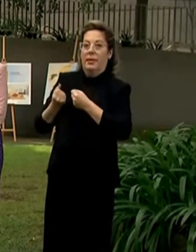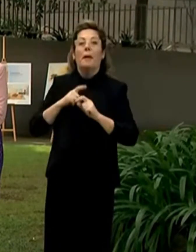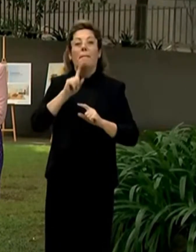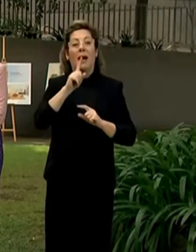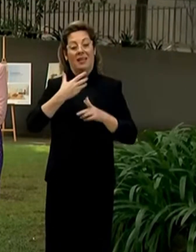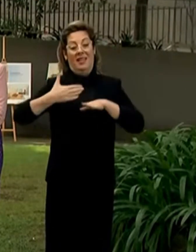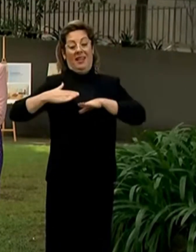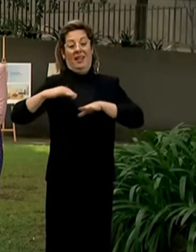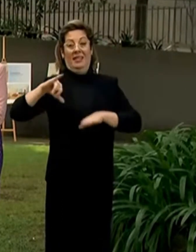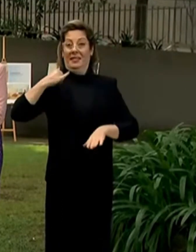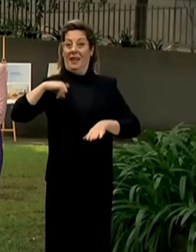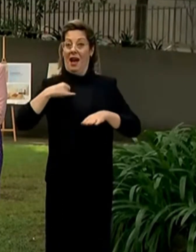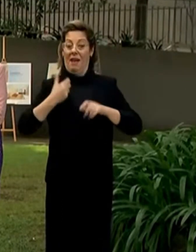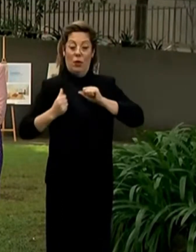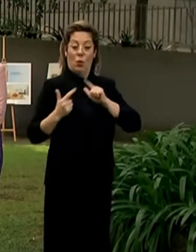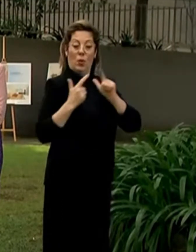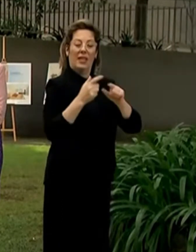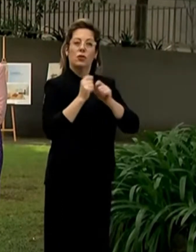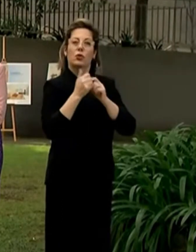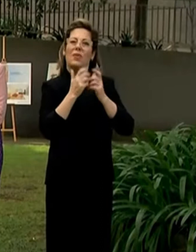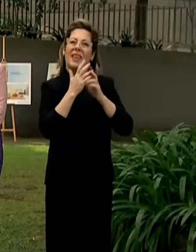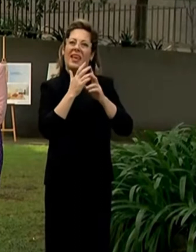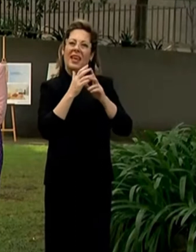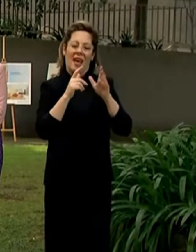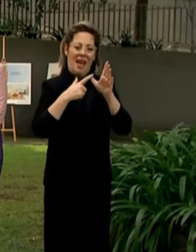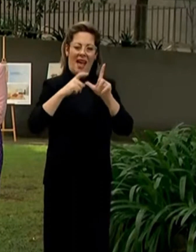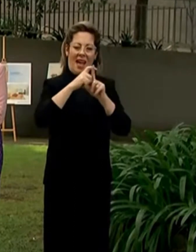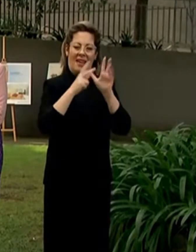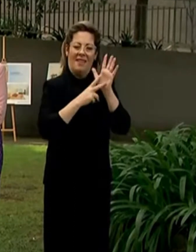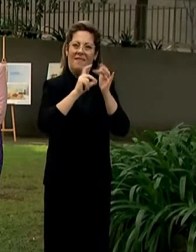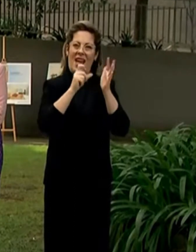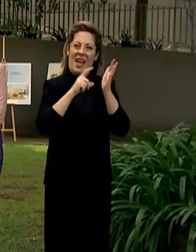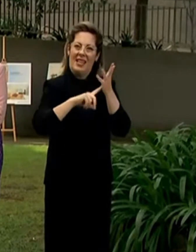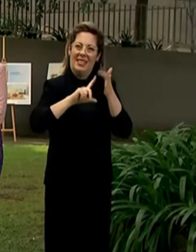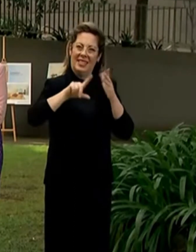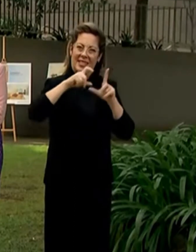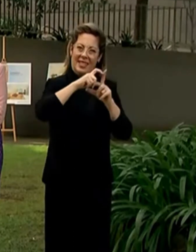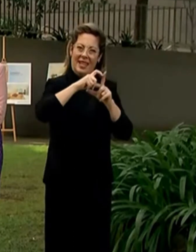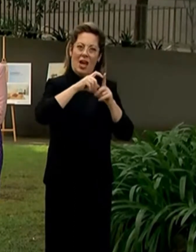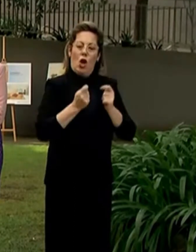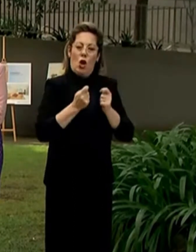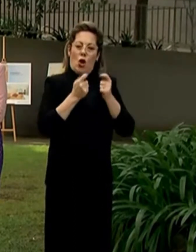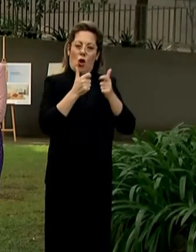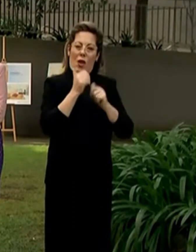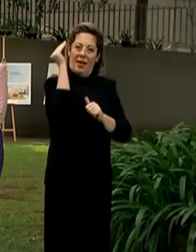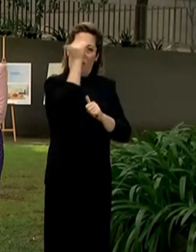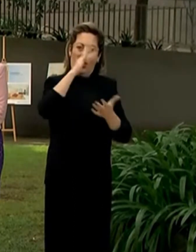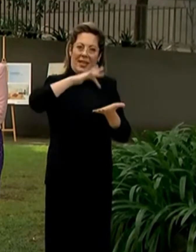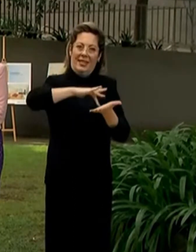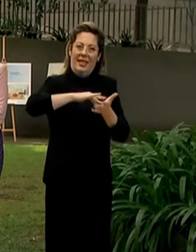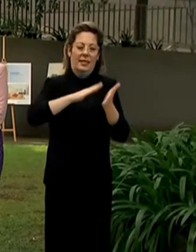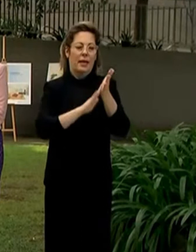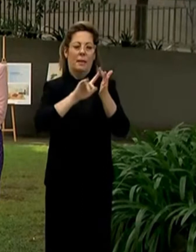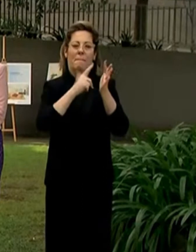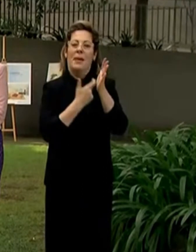Advanced Early Learning Centre in Merrylands, whilst infectious, on the 27th, 28th and